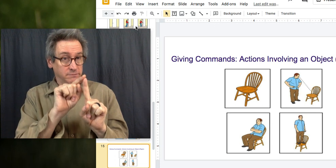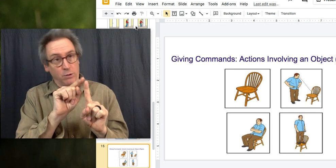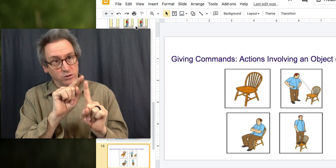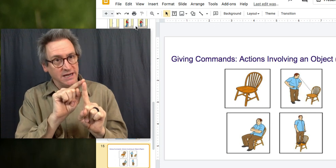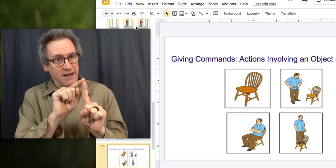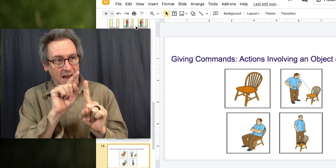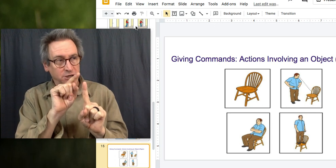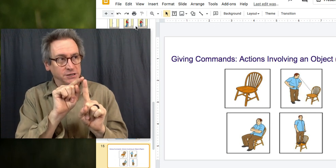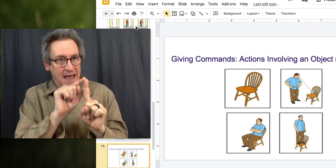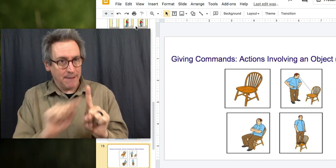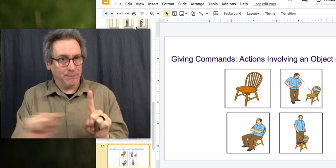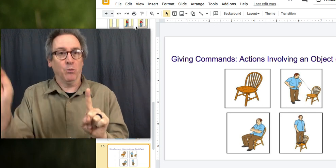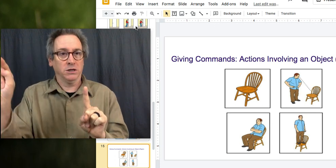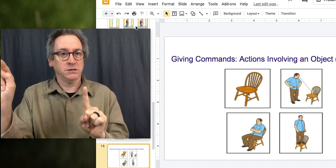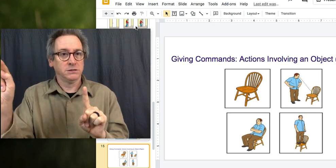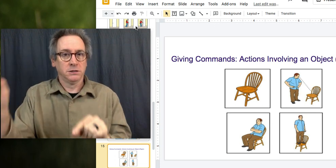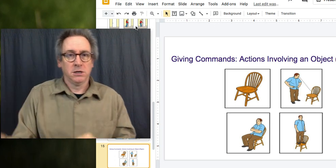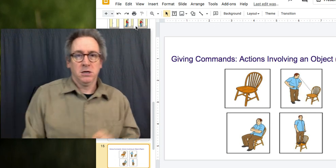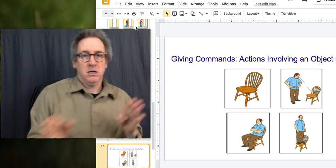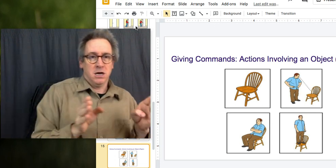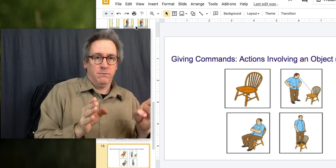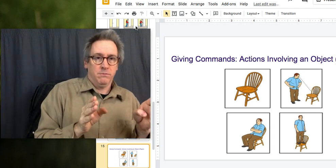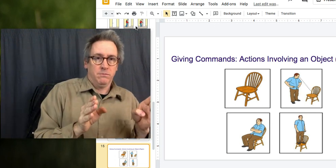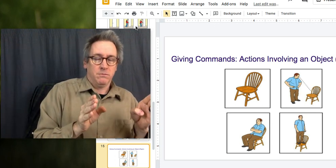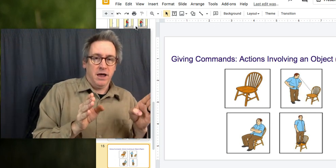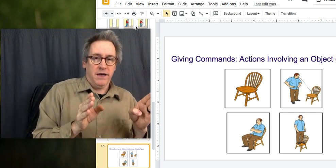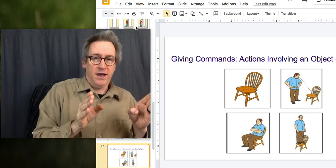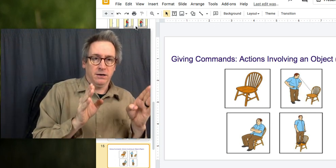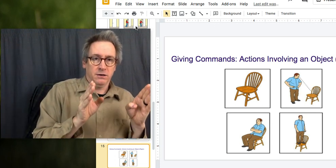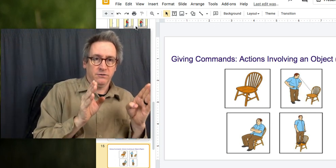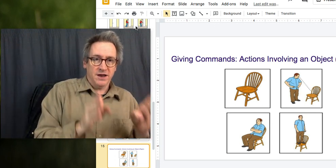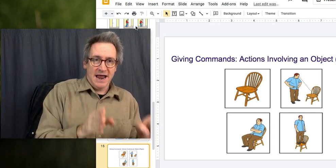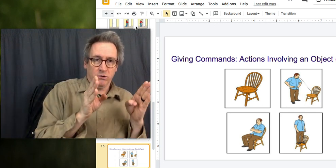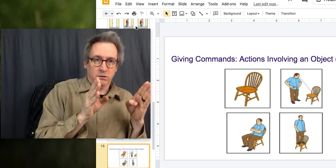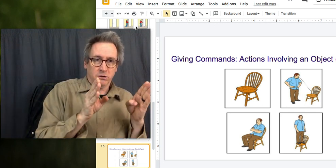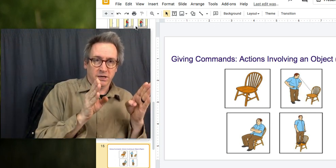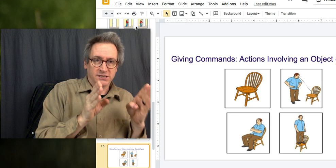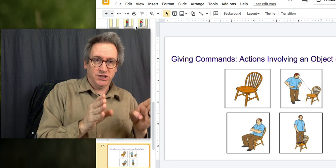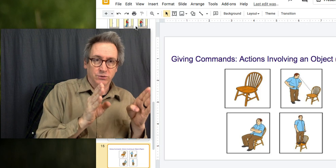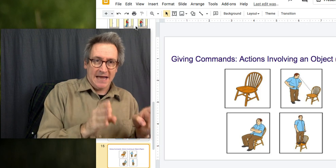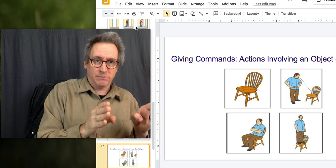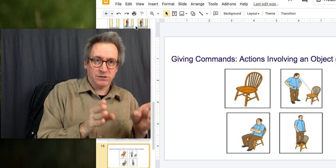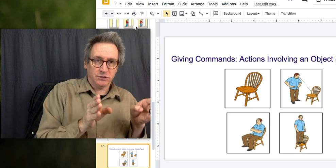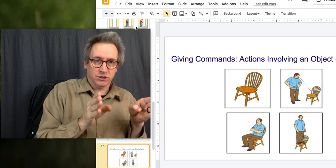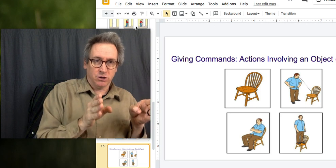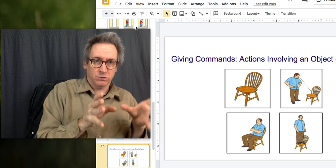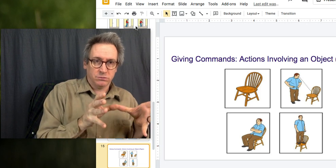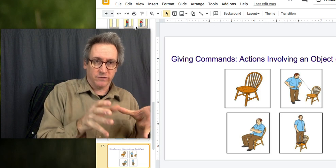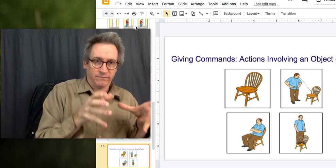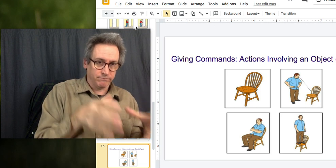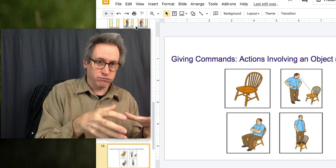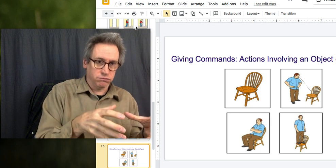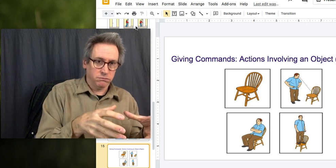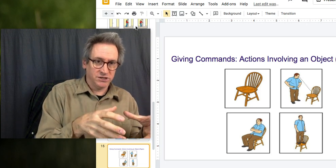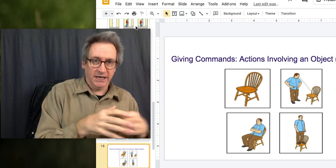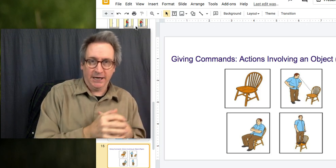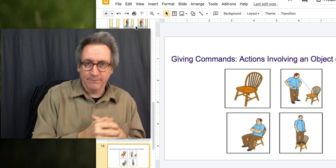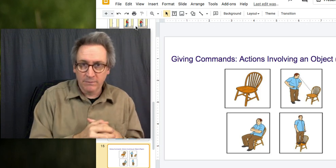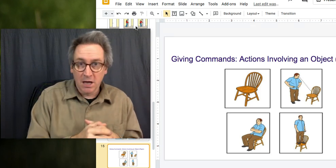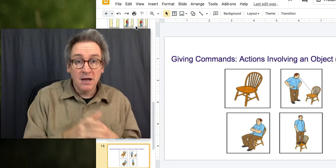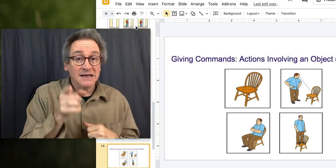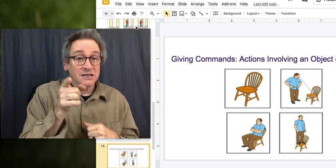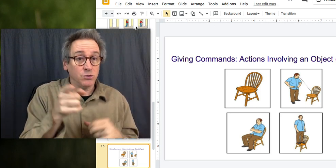because most actions happen once. And then the noun is 2 taps to show sort of